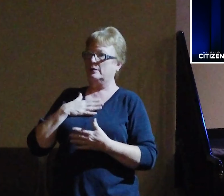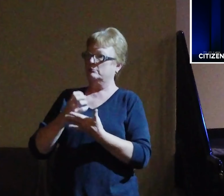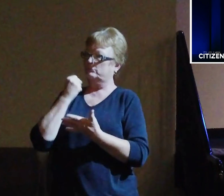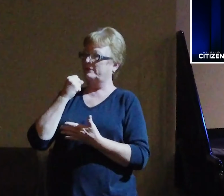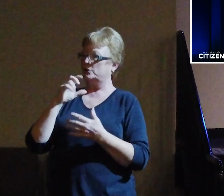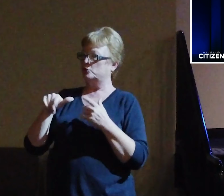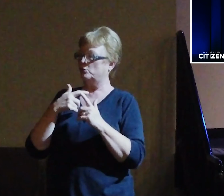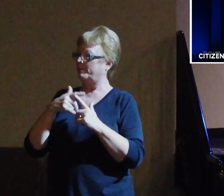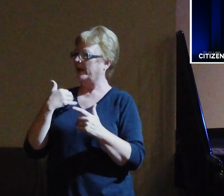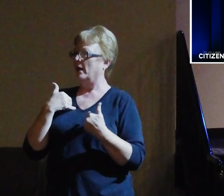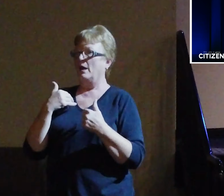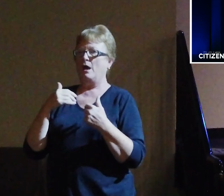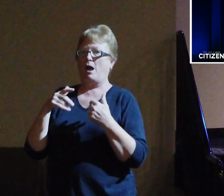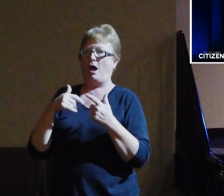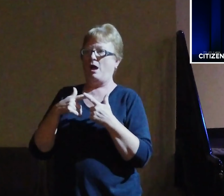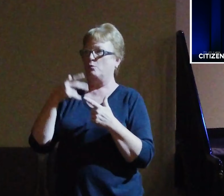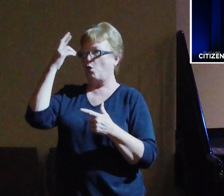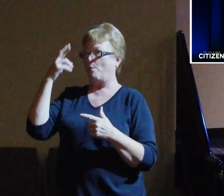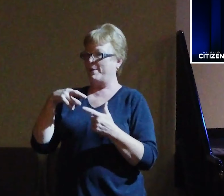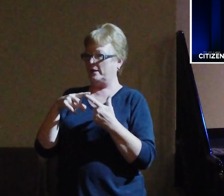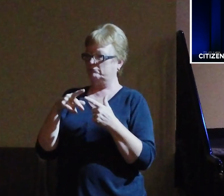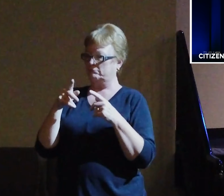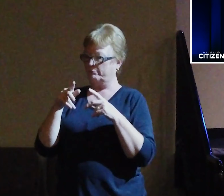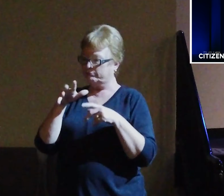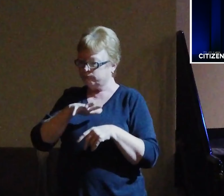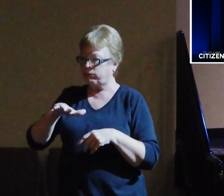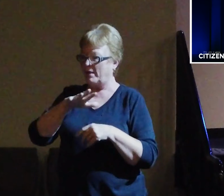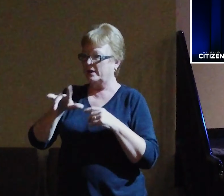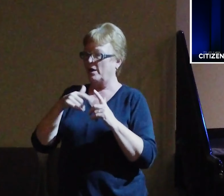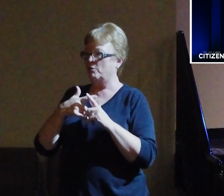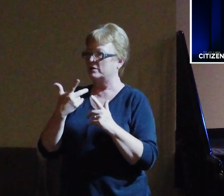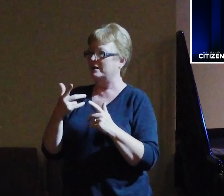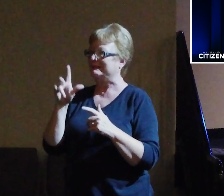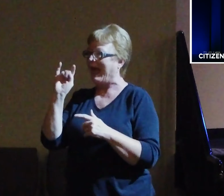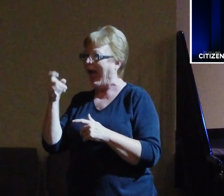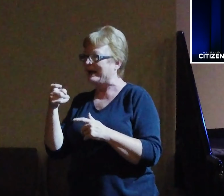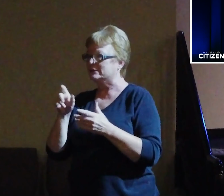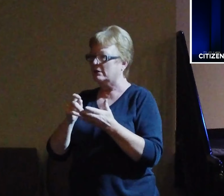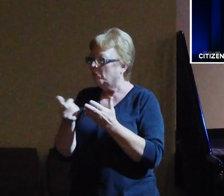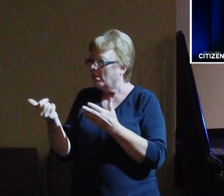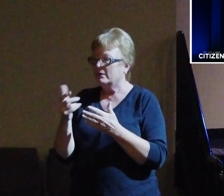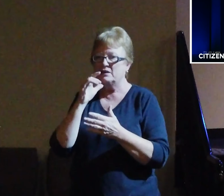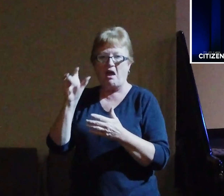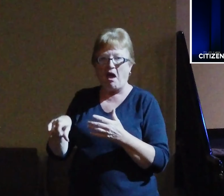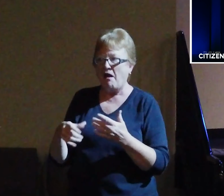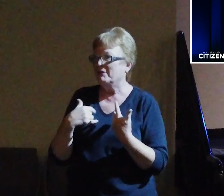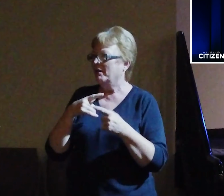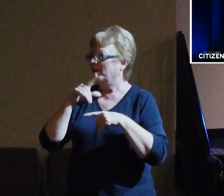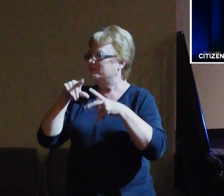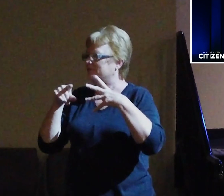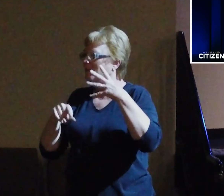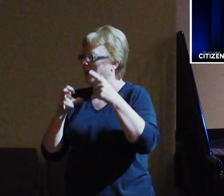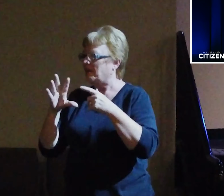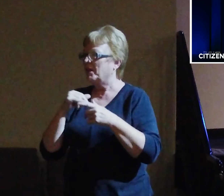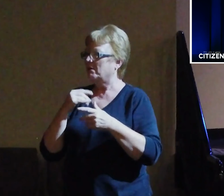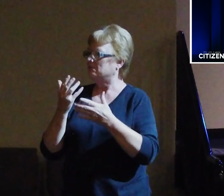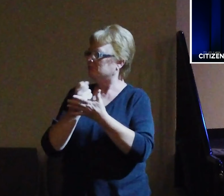colony, like tax exemption. They were governed under the municipal law of Rome as a miniature Rome.